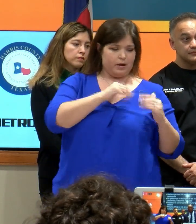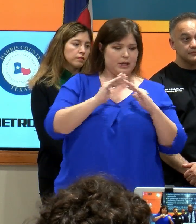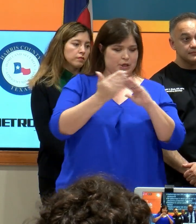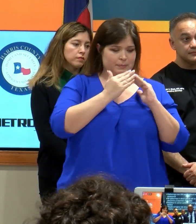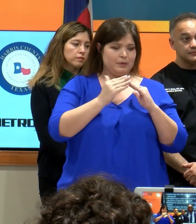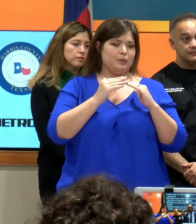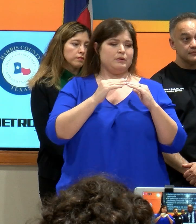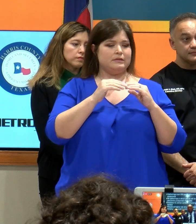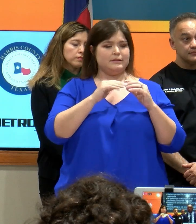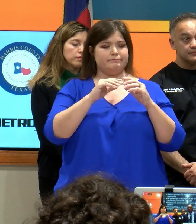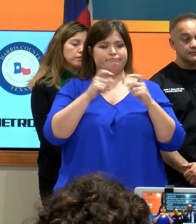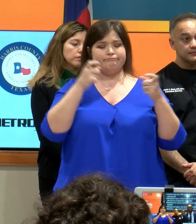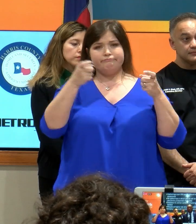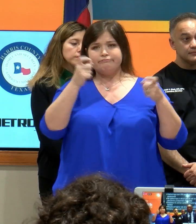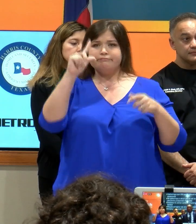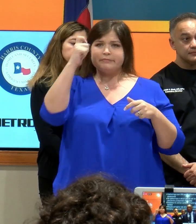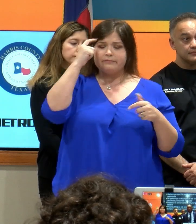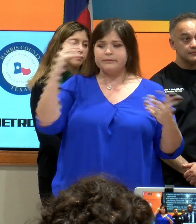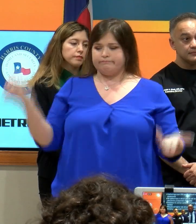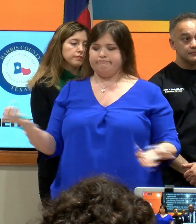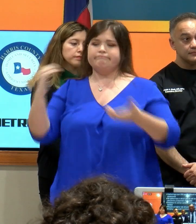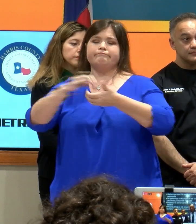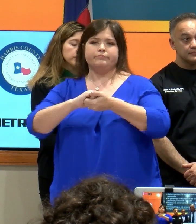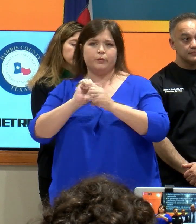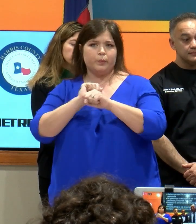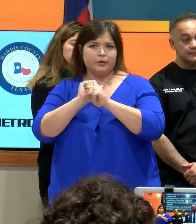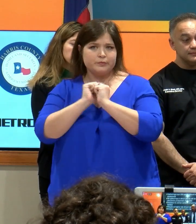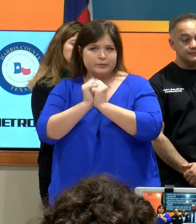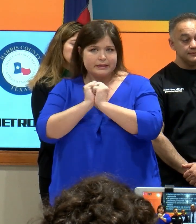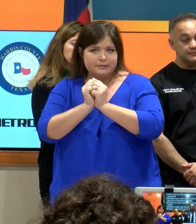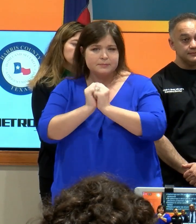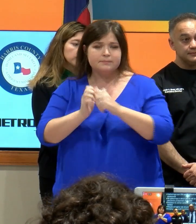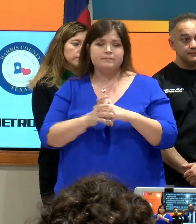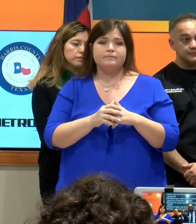Now let me just say, as we put in place